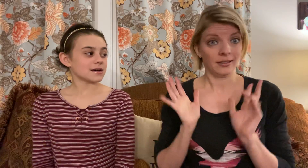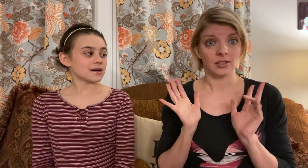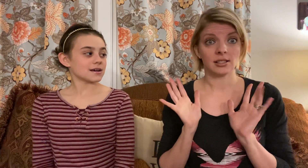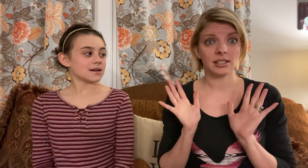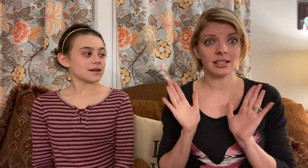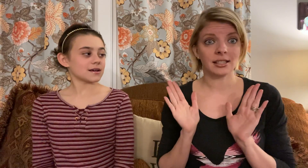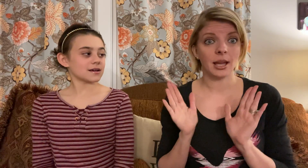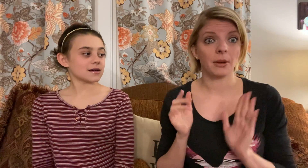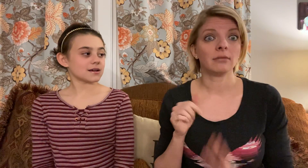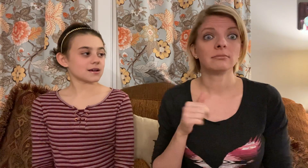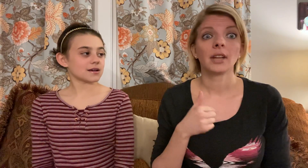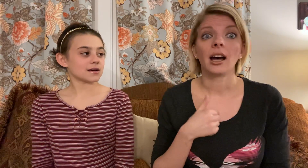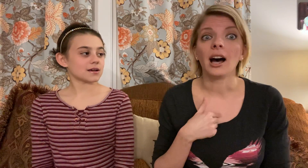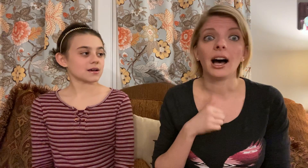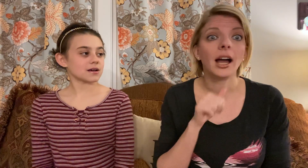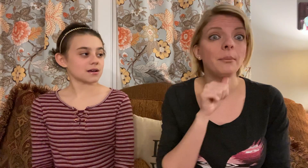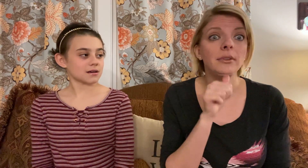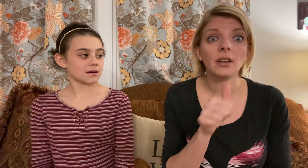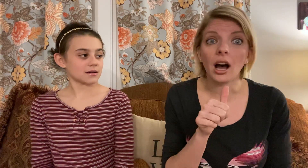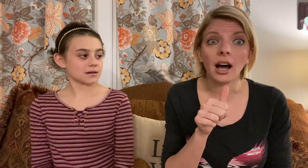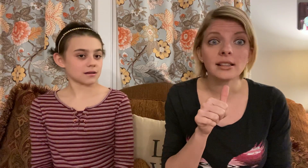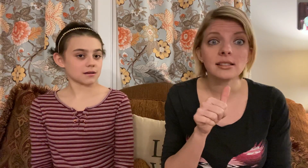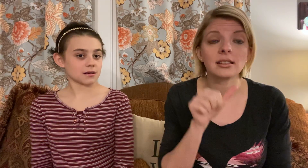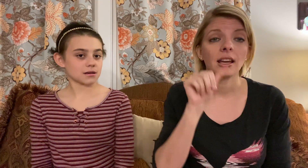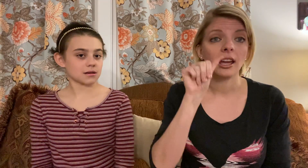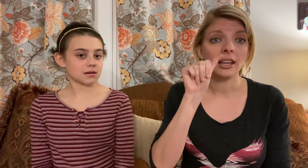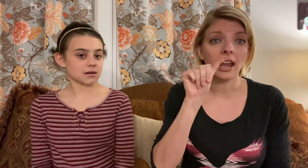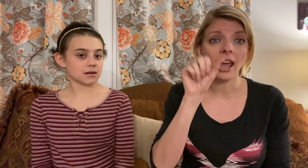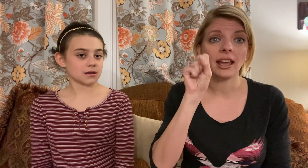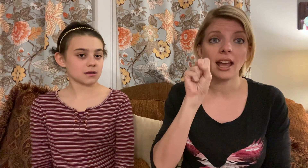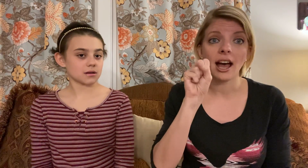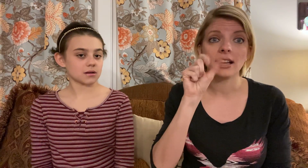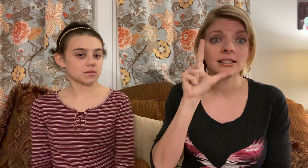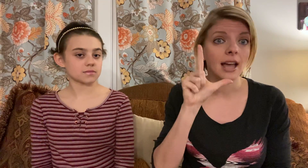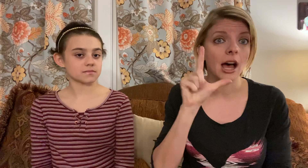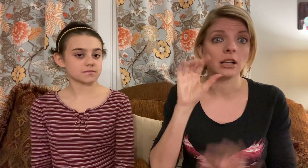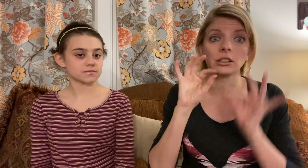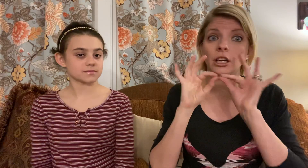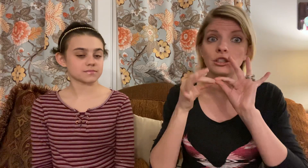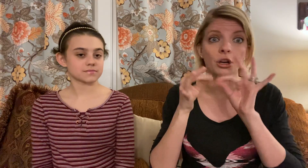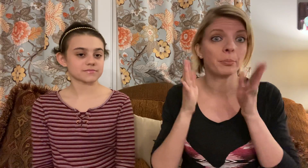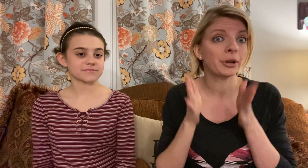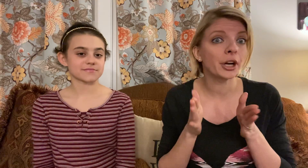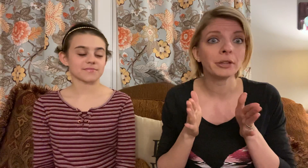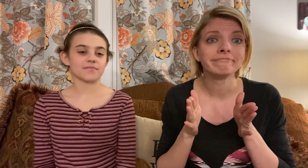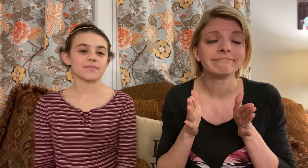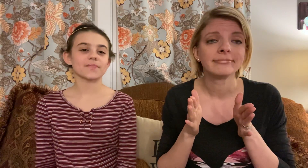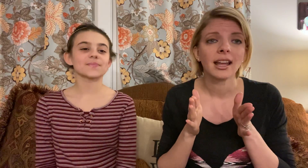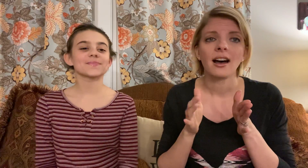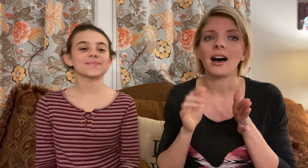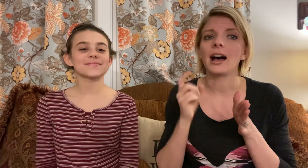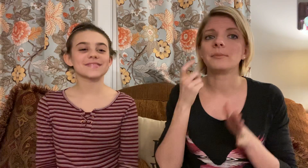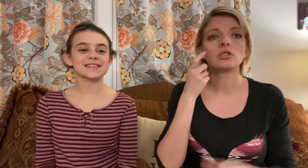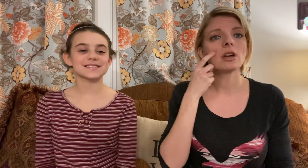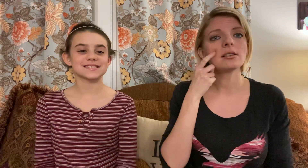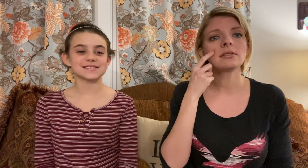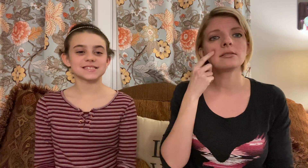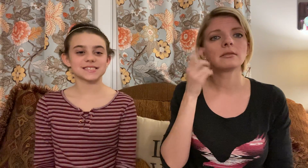just a disclaimer, I'm not an ASL interpreter. I'm just